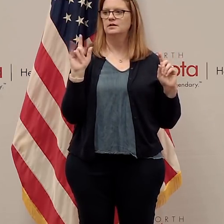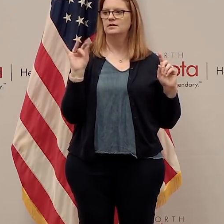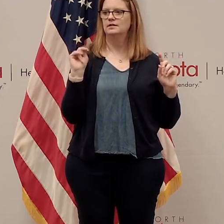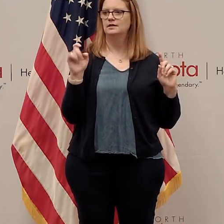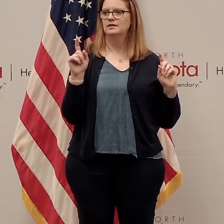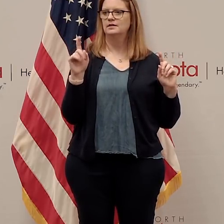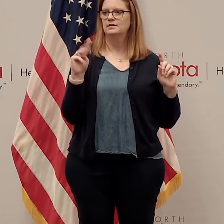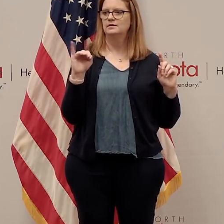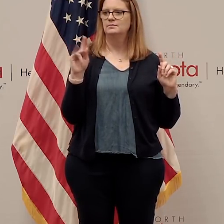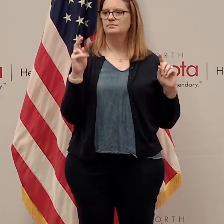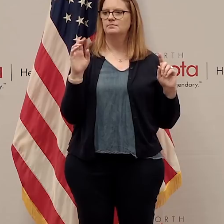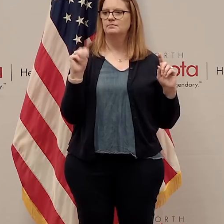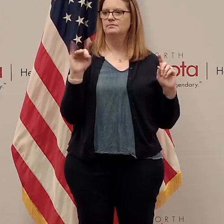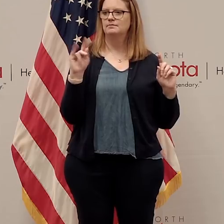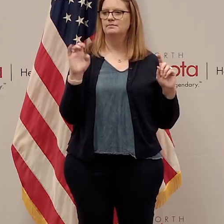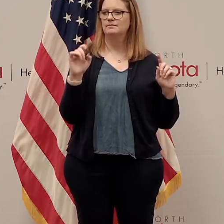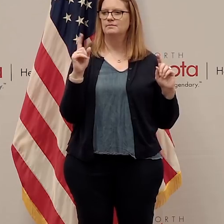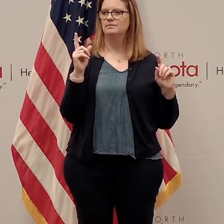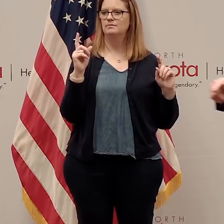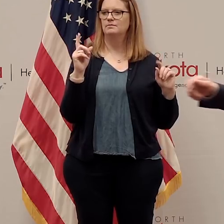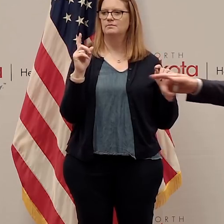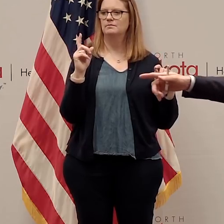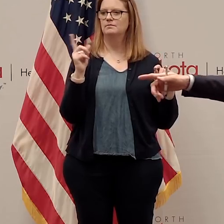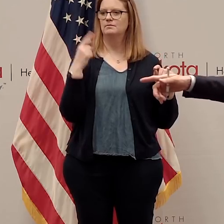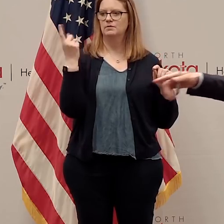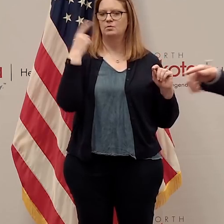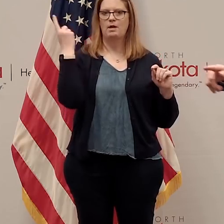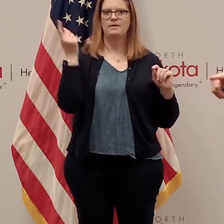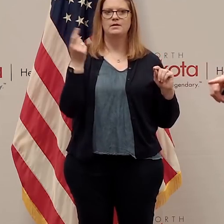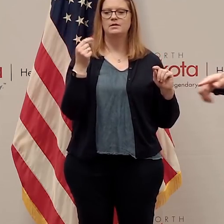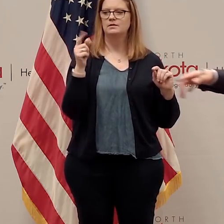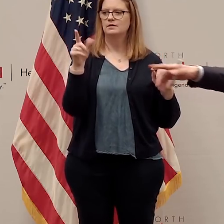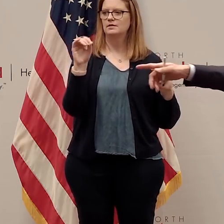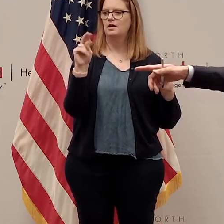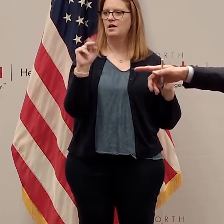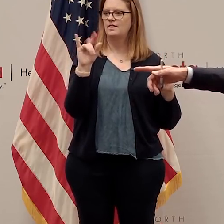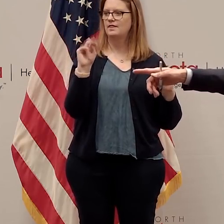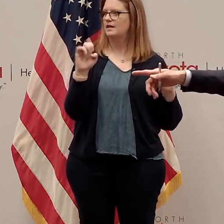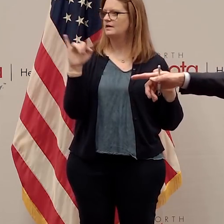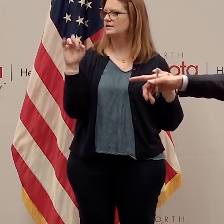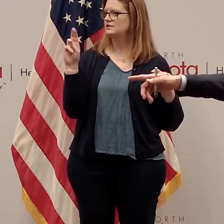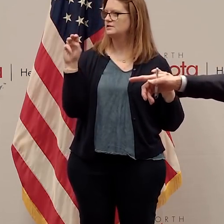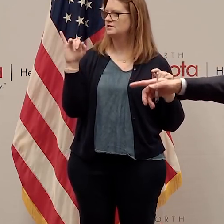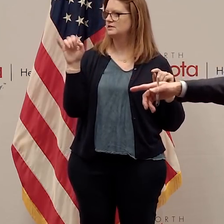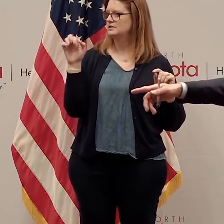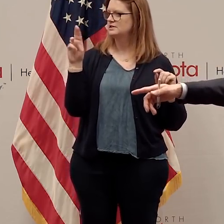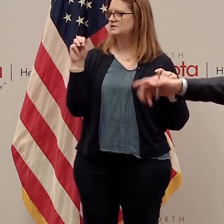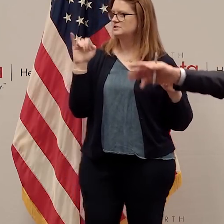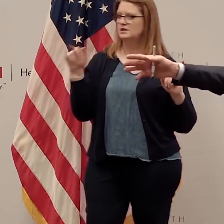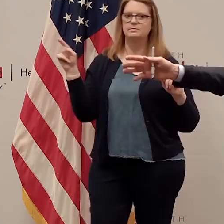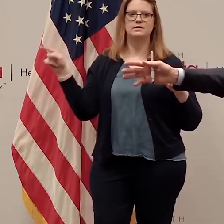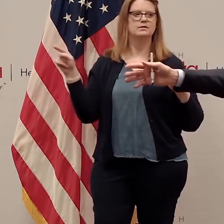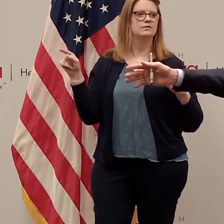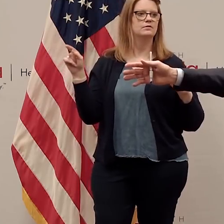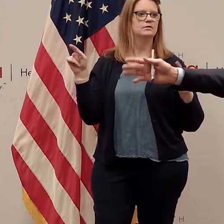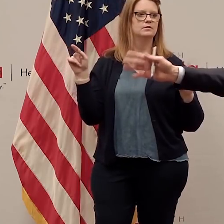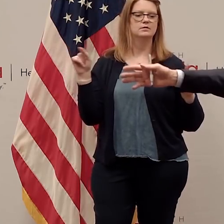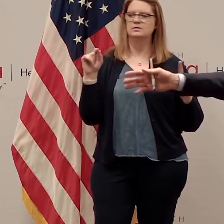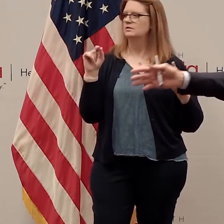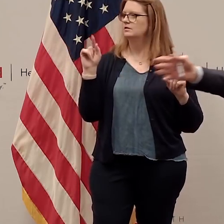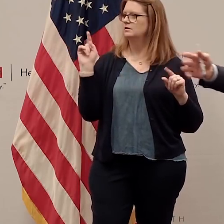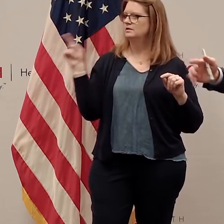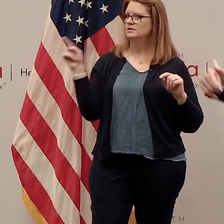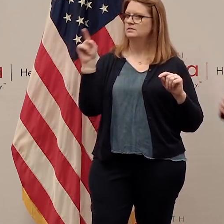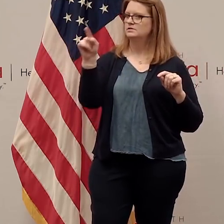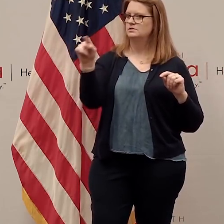then Mike, did you have a question, or are you telling me? Okay, well, I'm going to go online, and then Jeremy. I only went to you a couple times. I've only gone to Jeremy once, so I'm